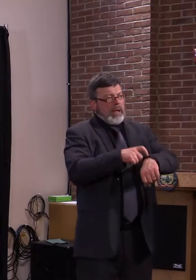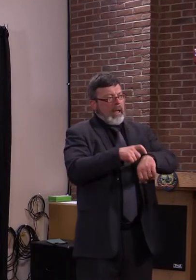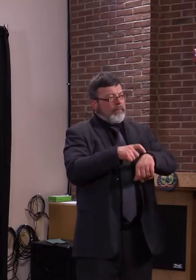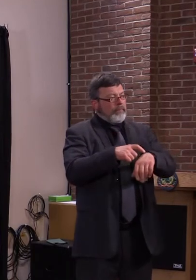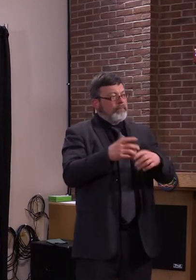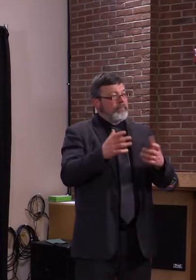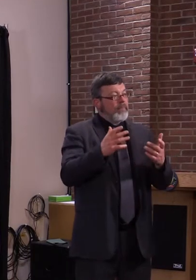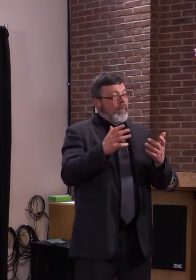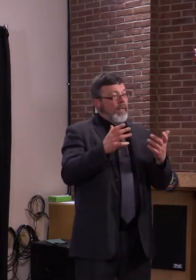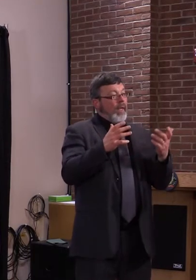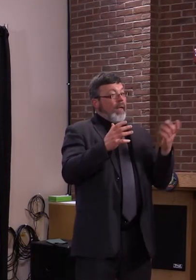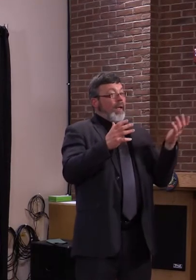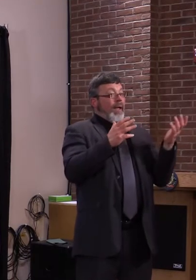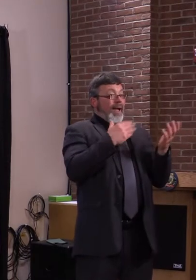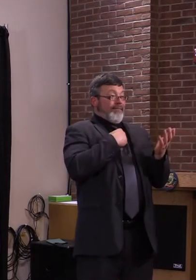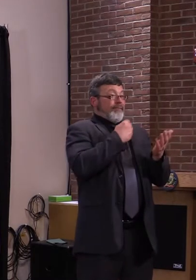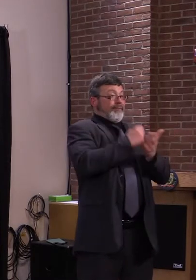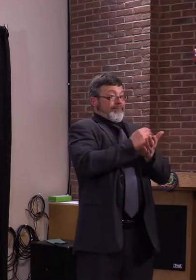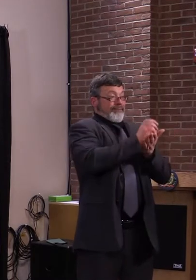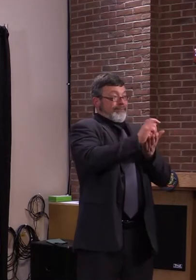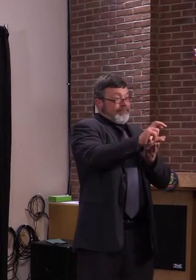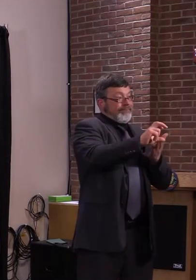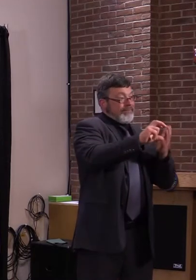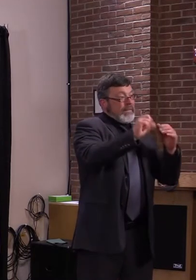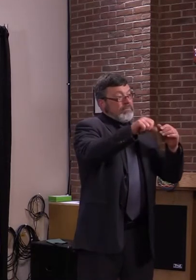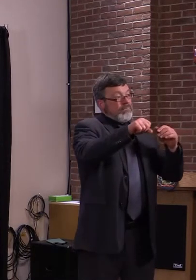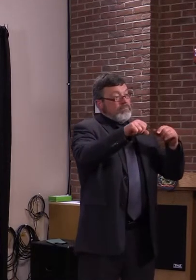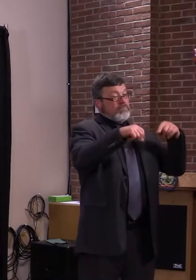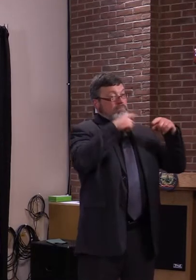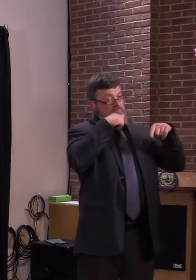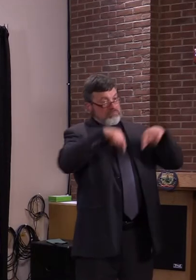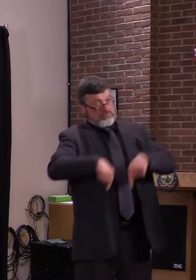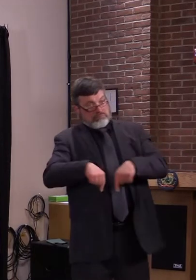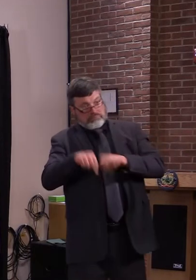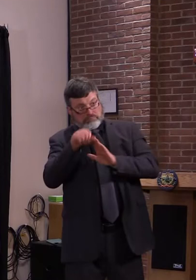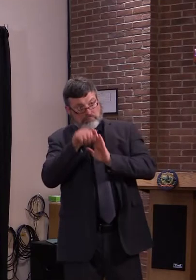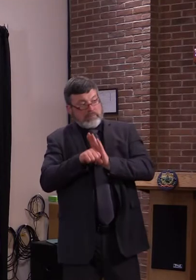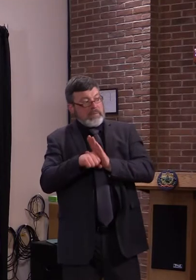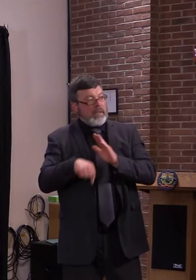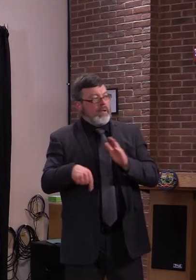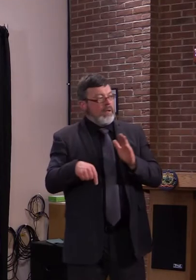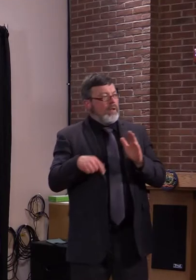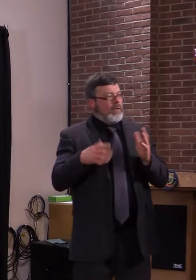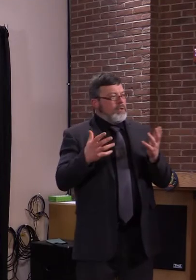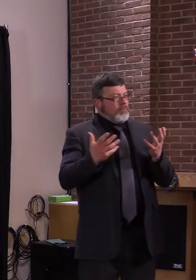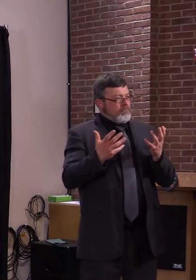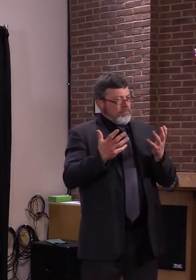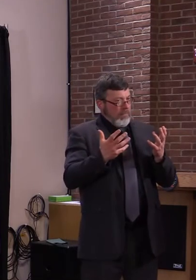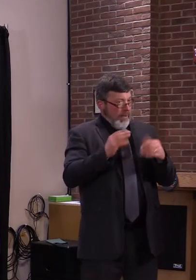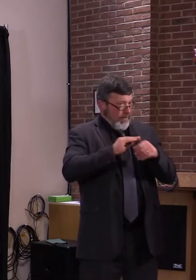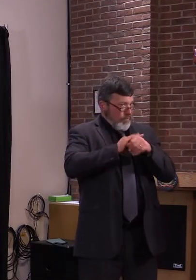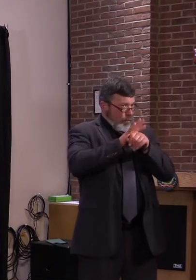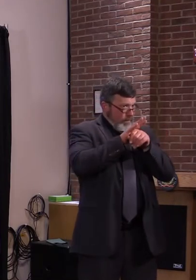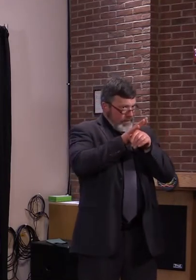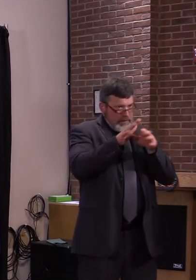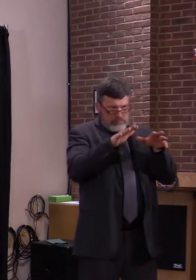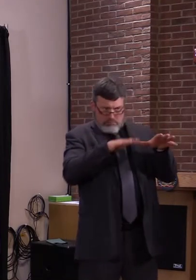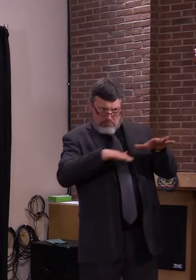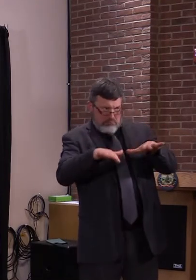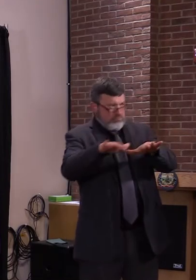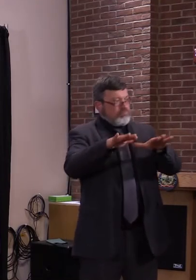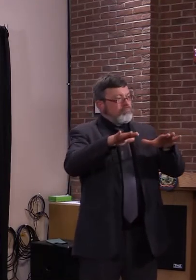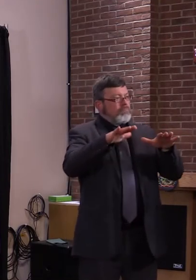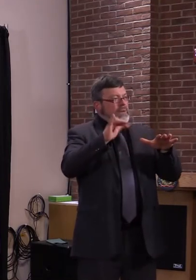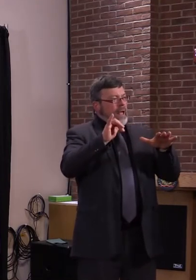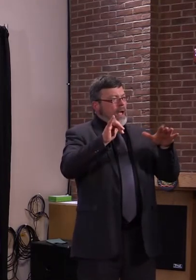it. Vermont, though, you may recall, throughout this pandemic, we haven't relied 100% on CDC. We've relied